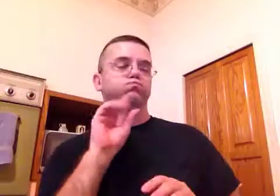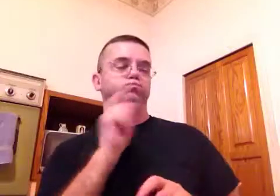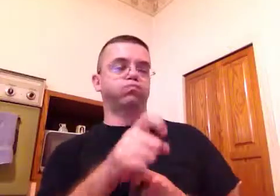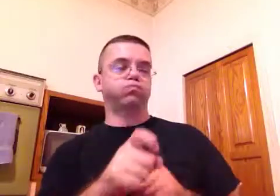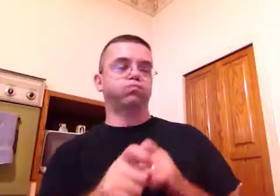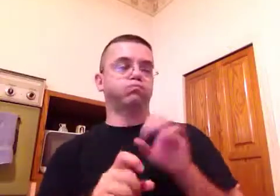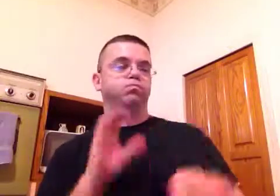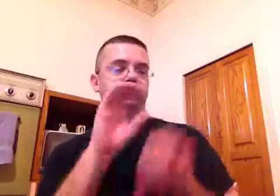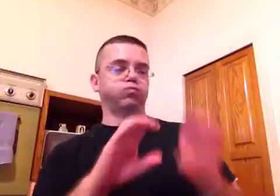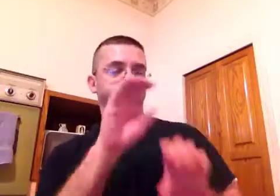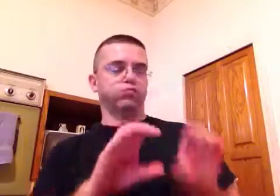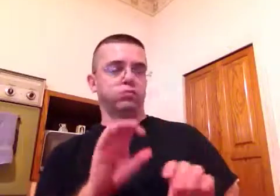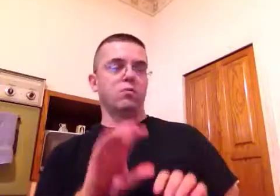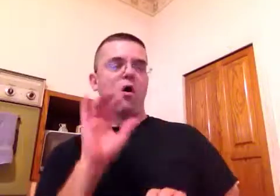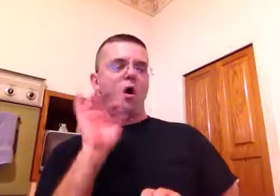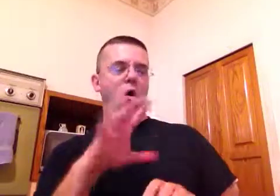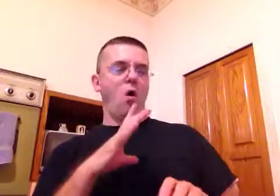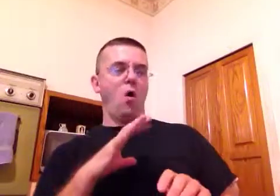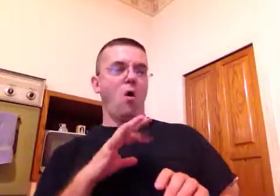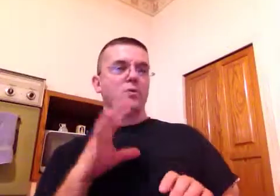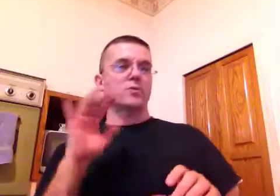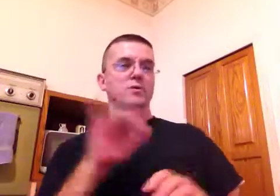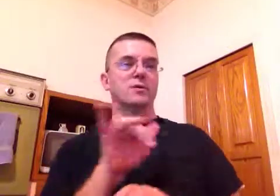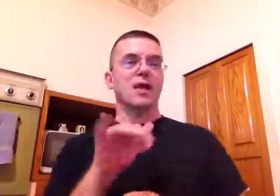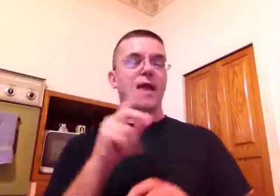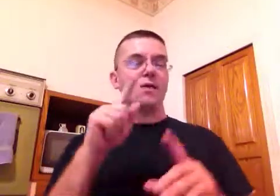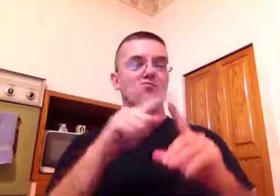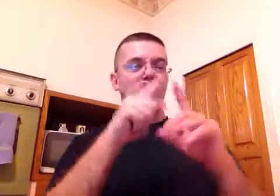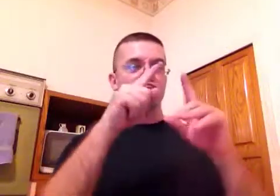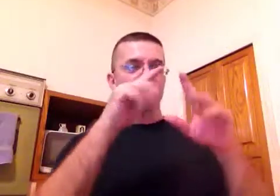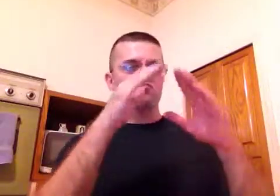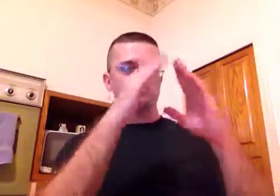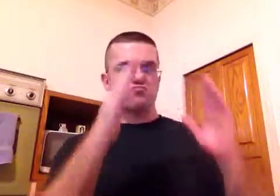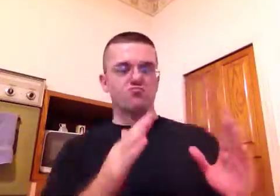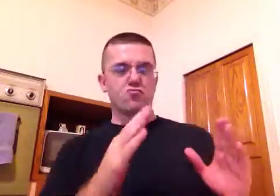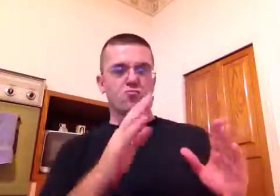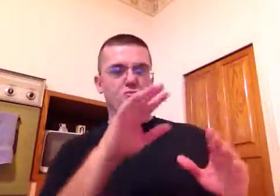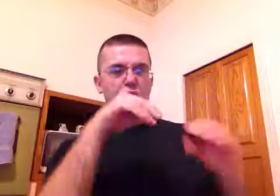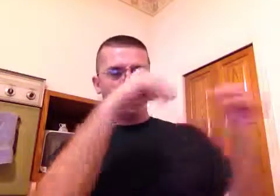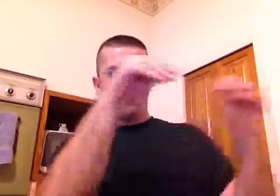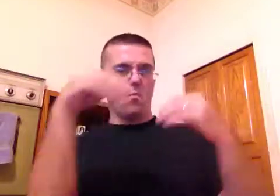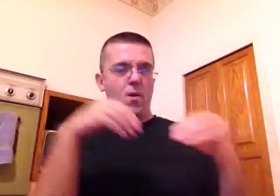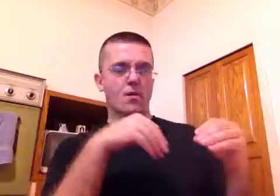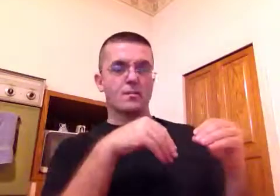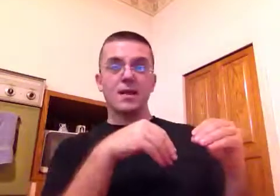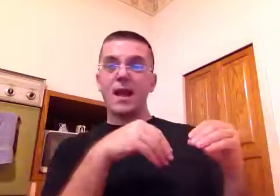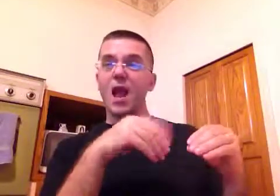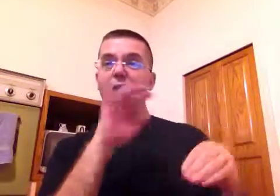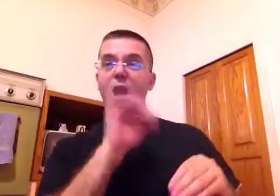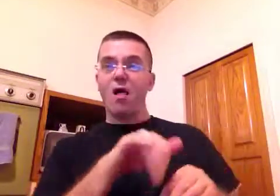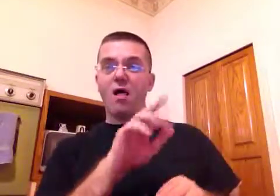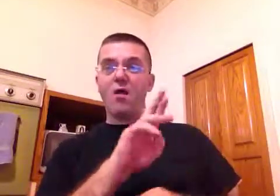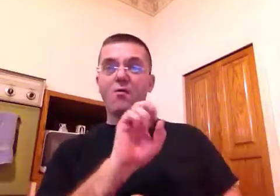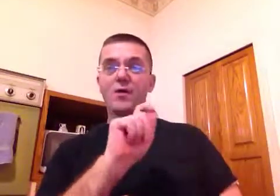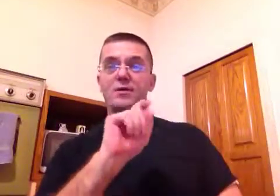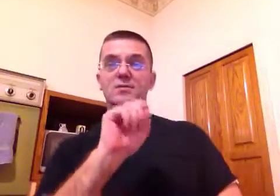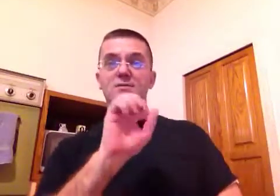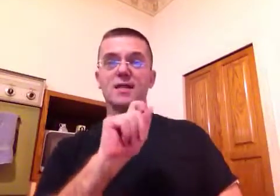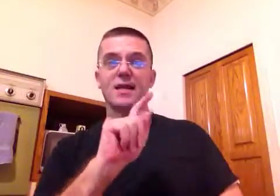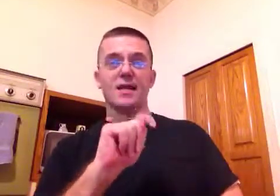had a horrible 5-year period. Probably the worst 5 years in the last 50 years in real estate. Would you agree? Right.